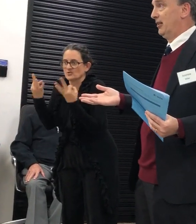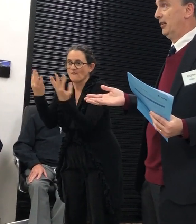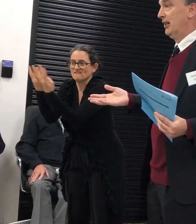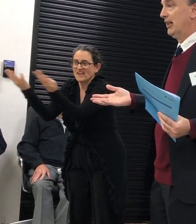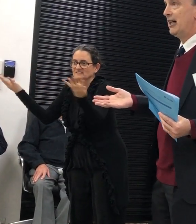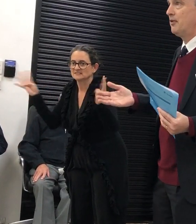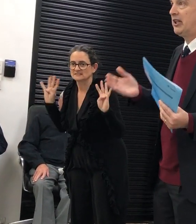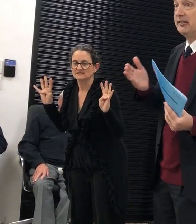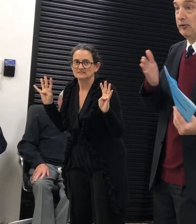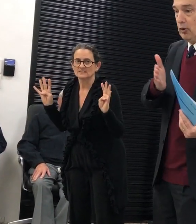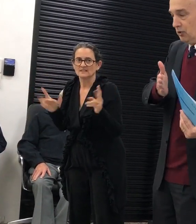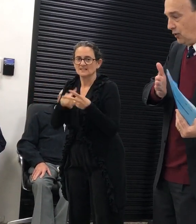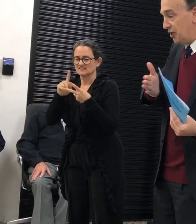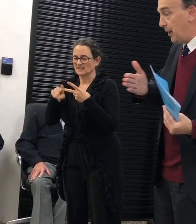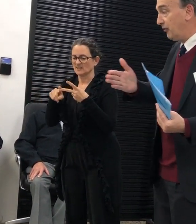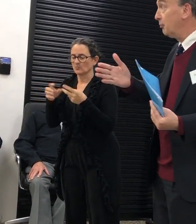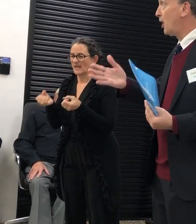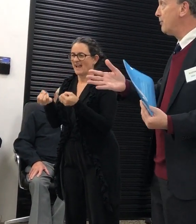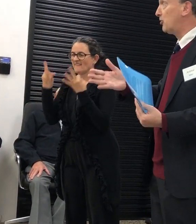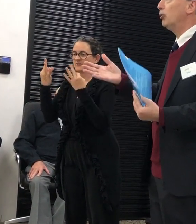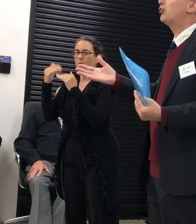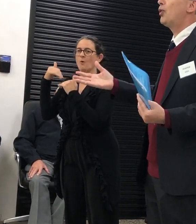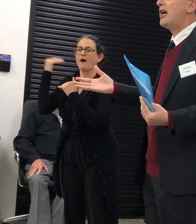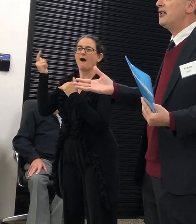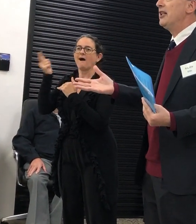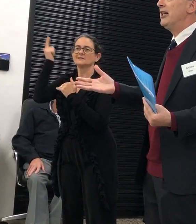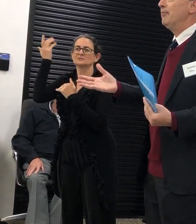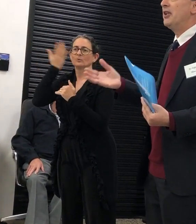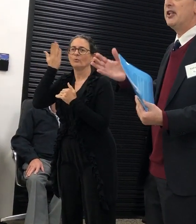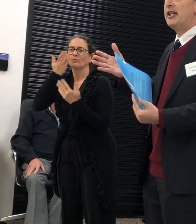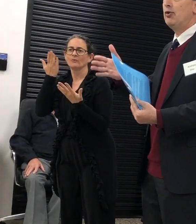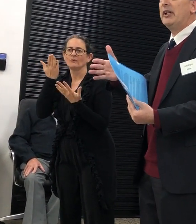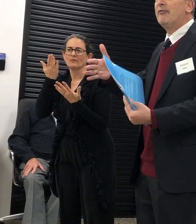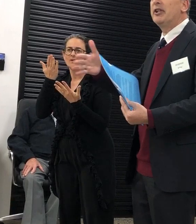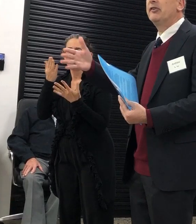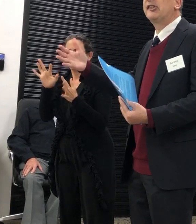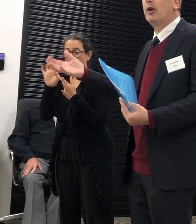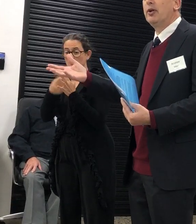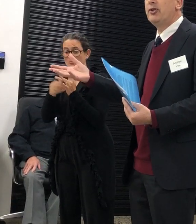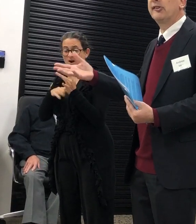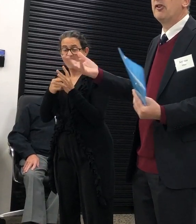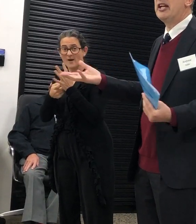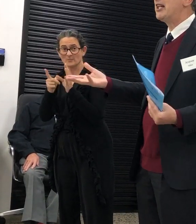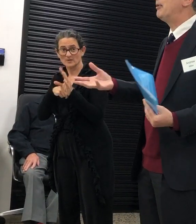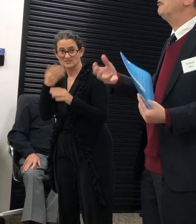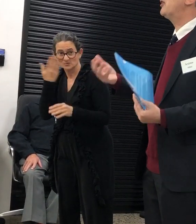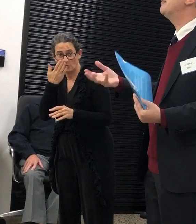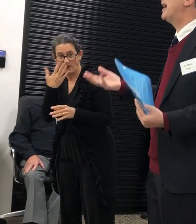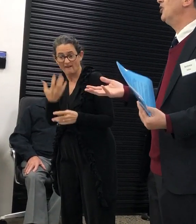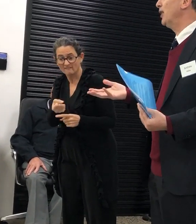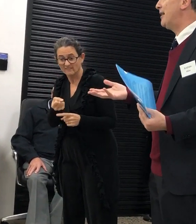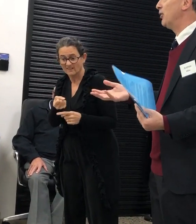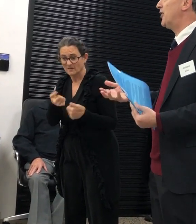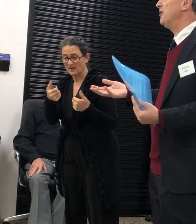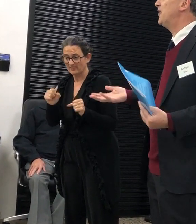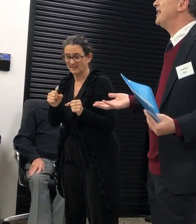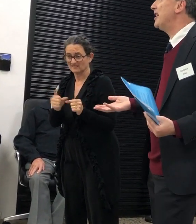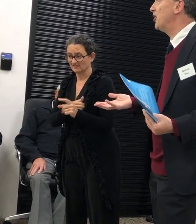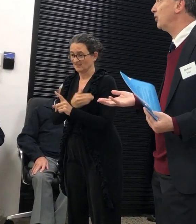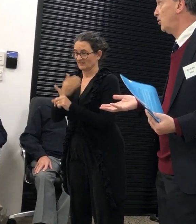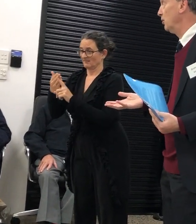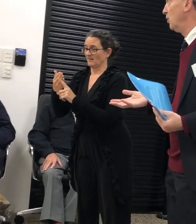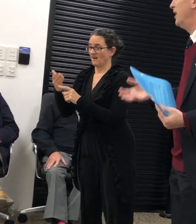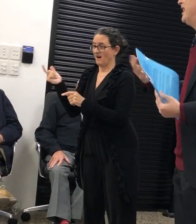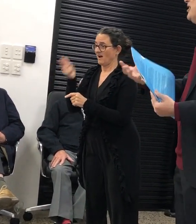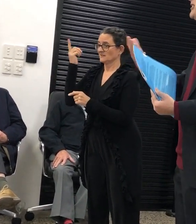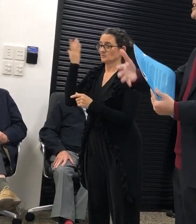here. The kids graduate from primary school, it's great, but then they don't really have much else to go on to, so they end up in very manual labor if they can find